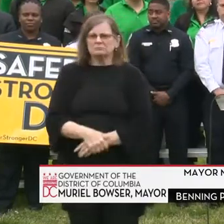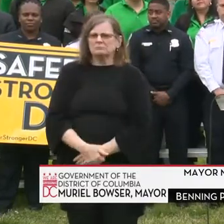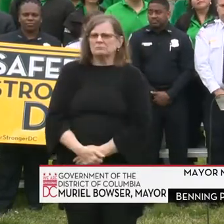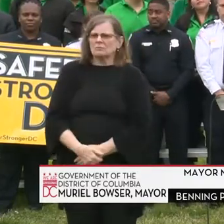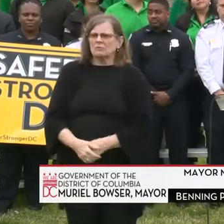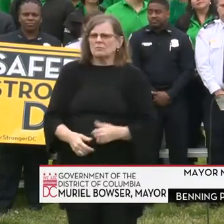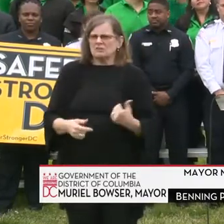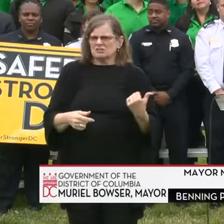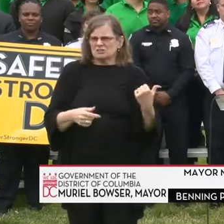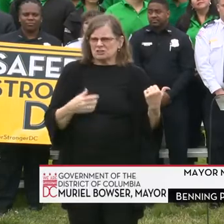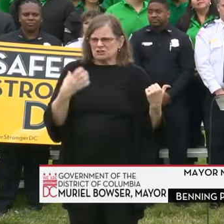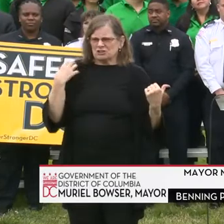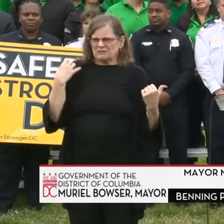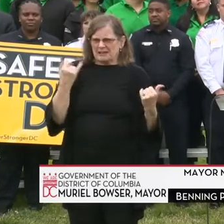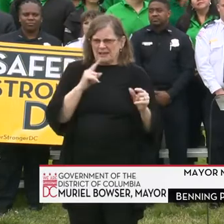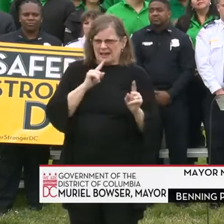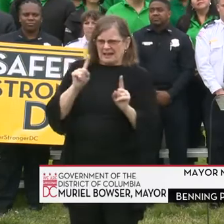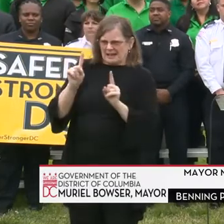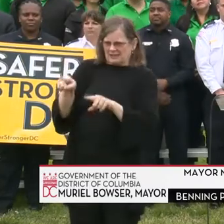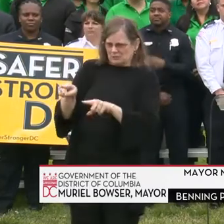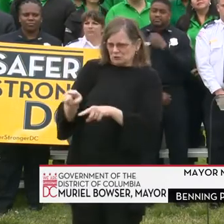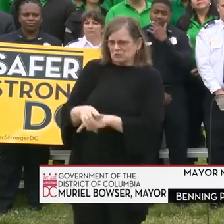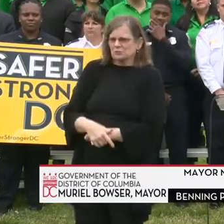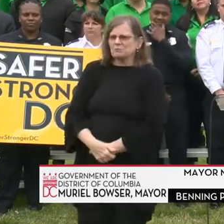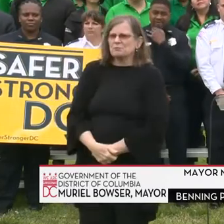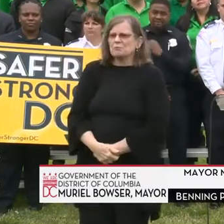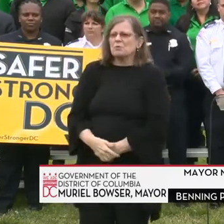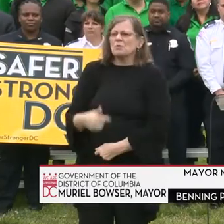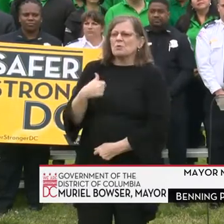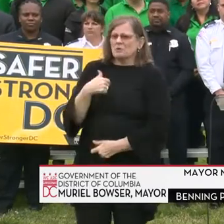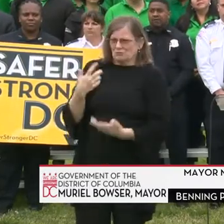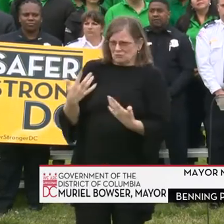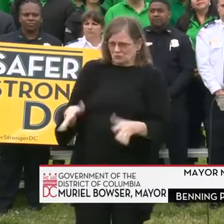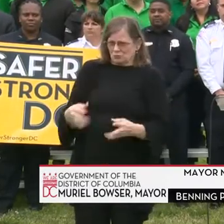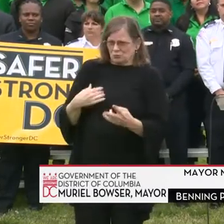release some images later today, we have 2 arrest